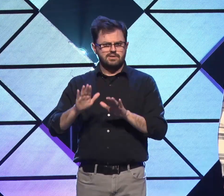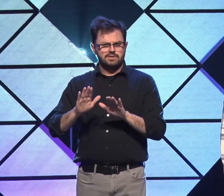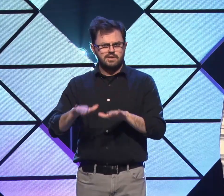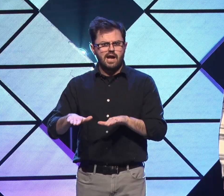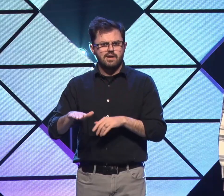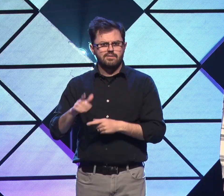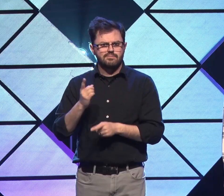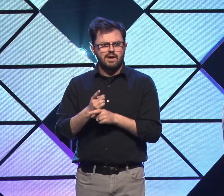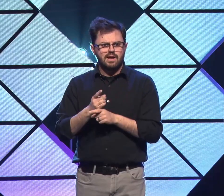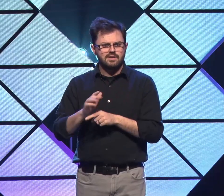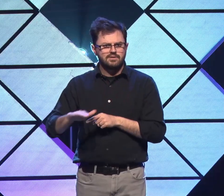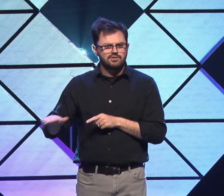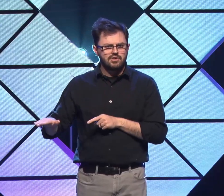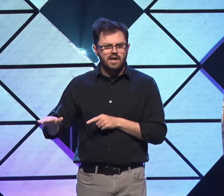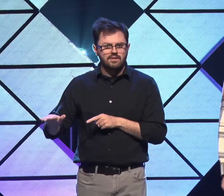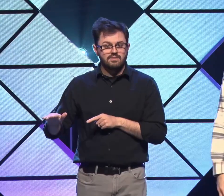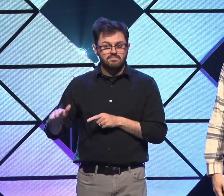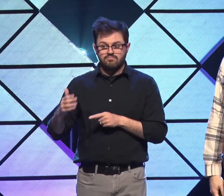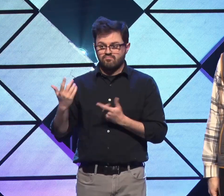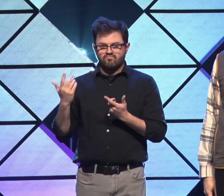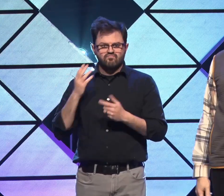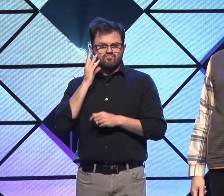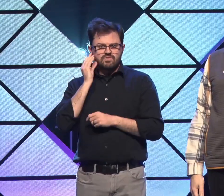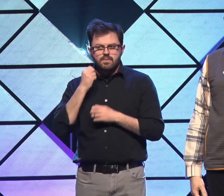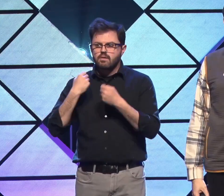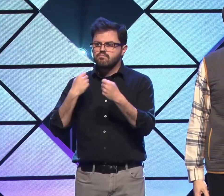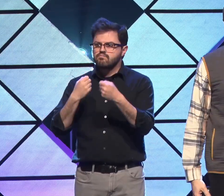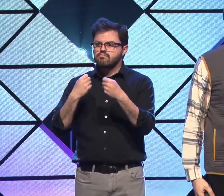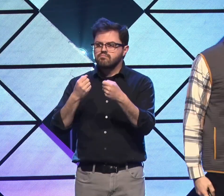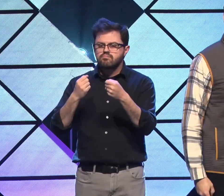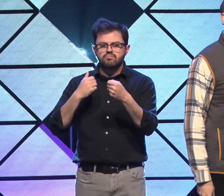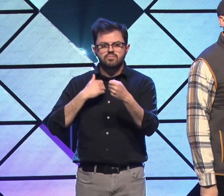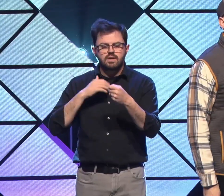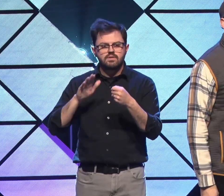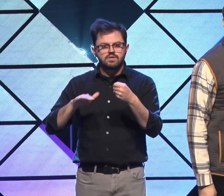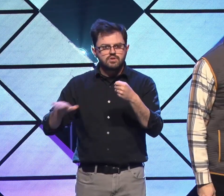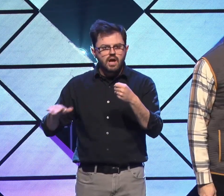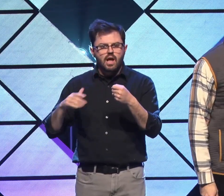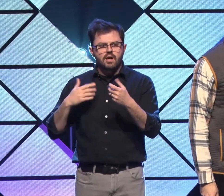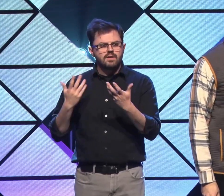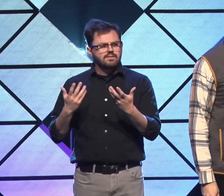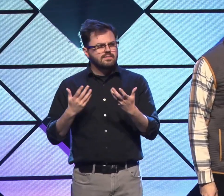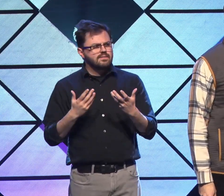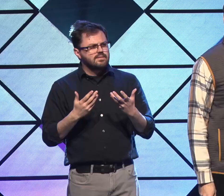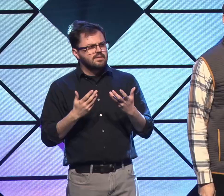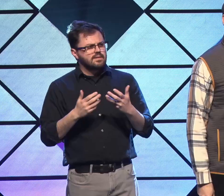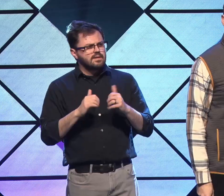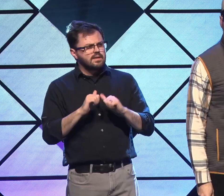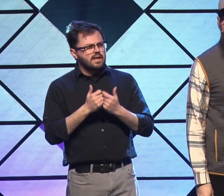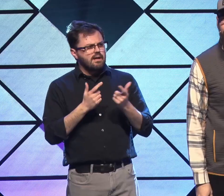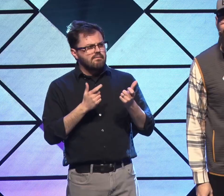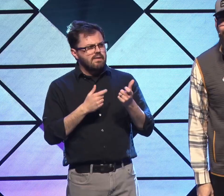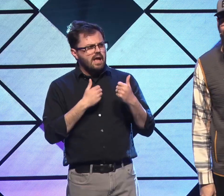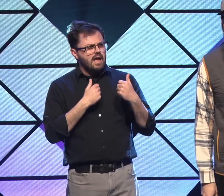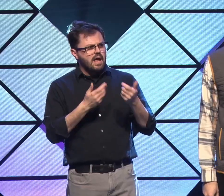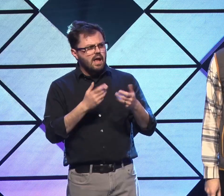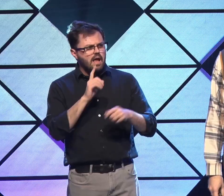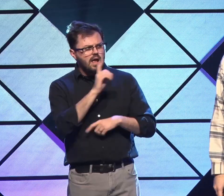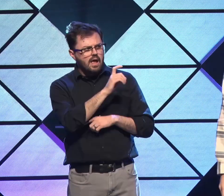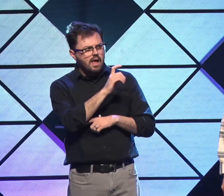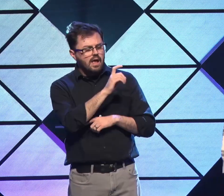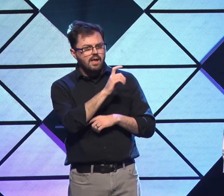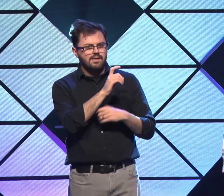child. You ever have a child with you driving who's starting to like figure driving out, and they go, how fast are we going?